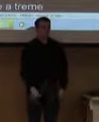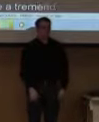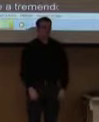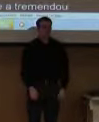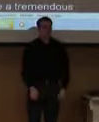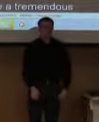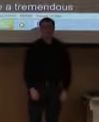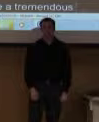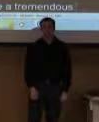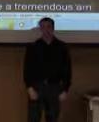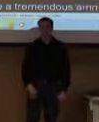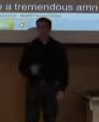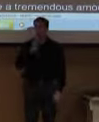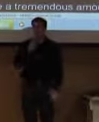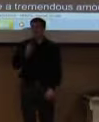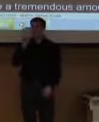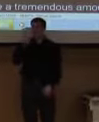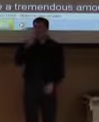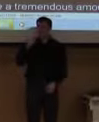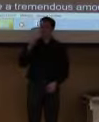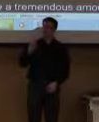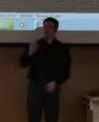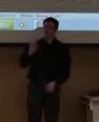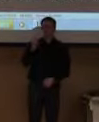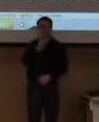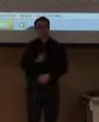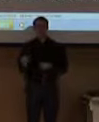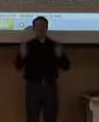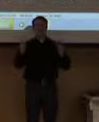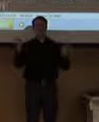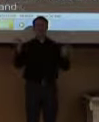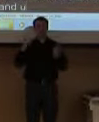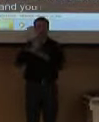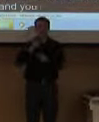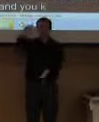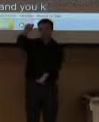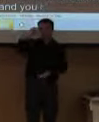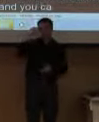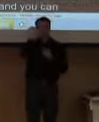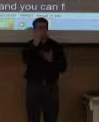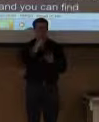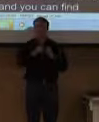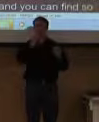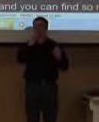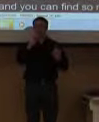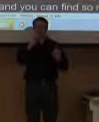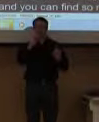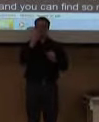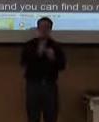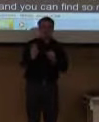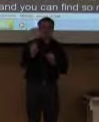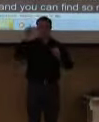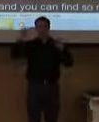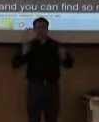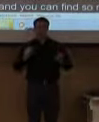just Google any topic and you'll find just so much information, but it's really scattered. There's some very high